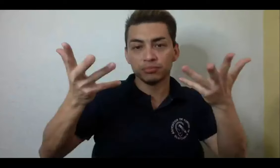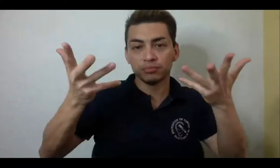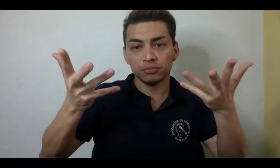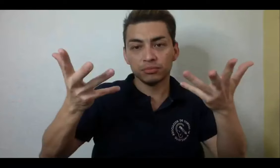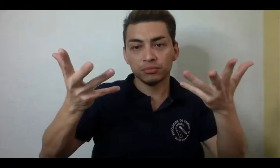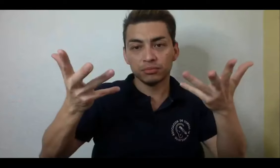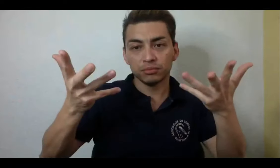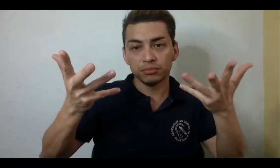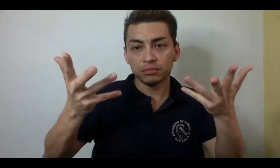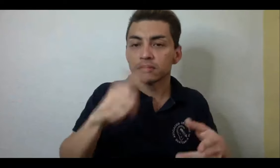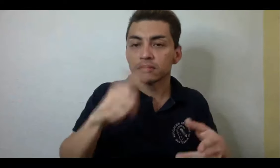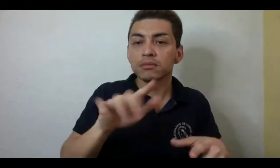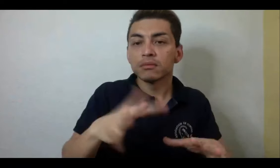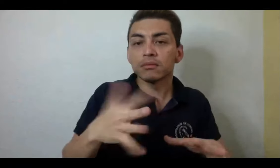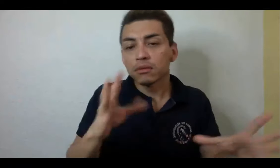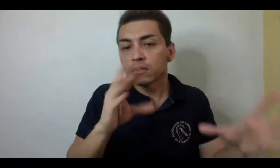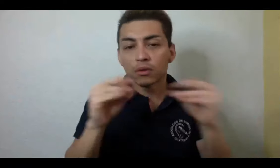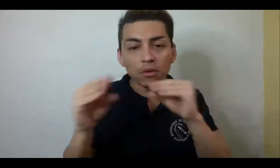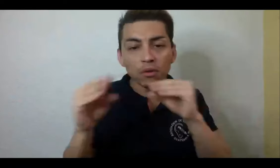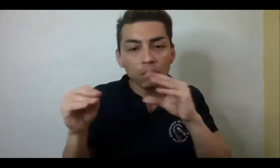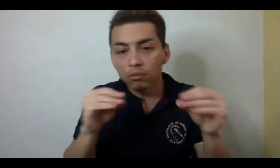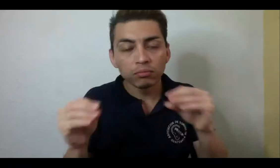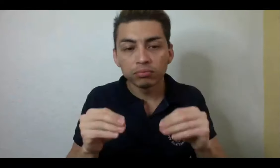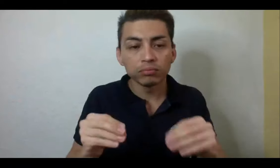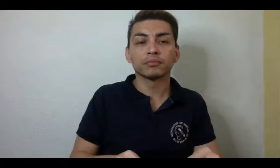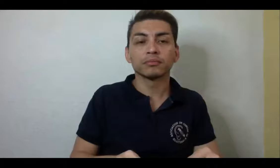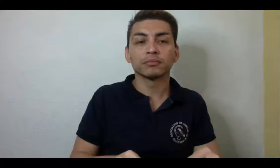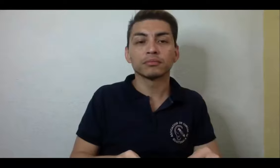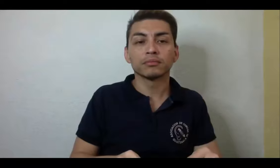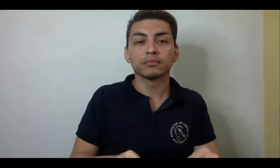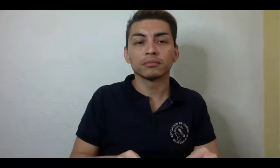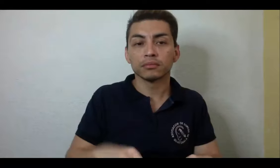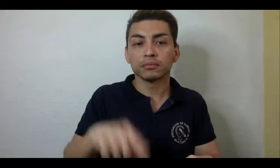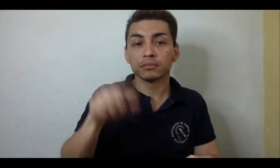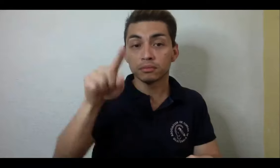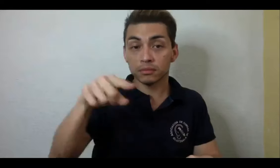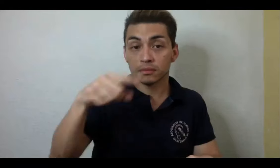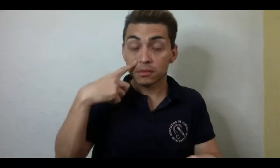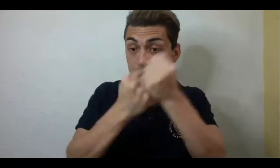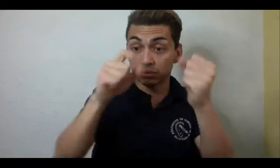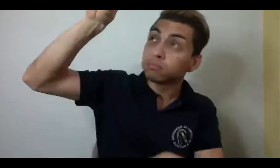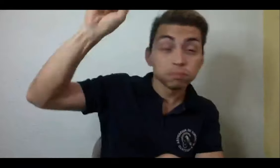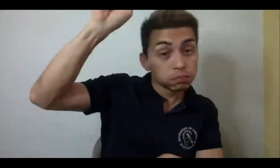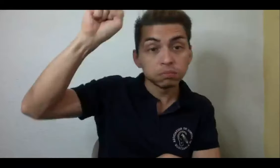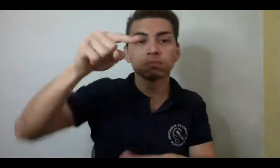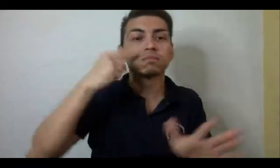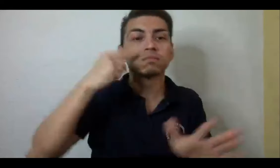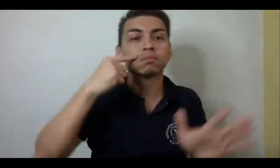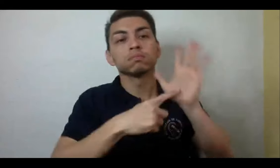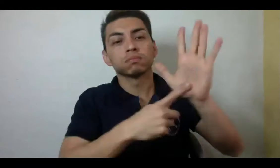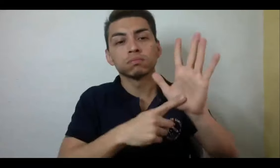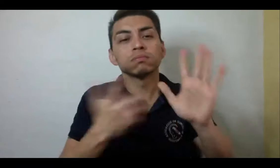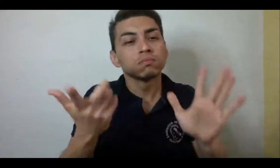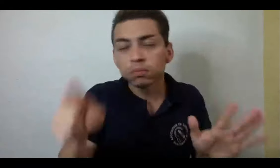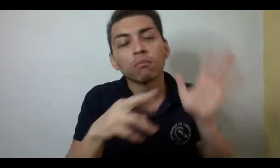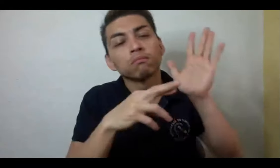policy dialogue on inclusion in education. To achieve this goal, there will be a presentation of the key findings and recommendations